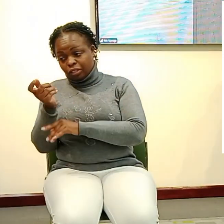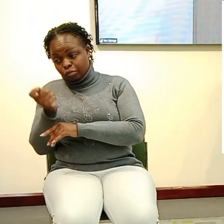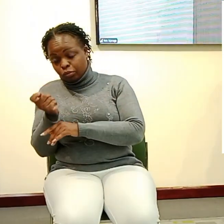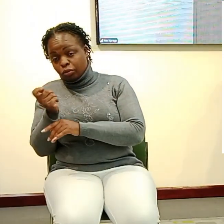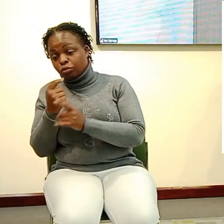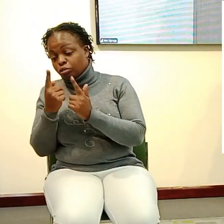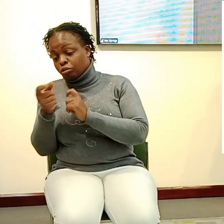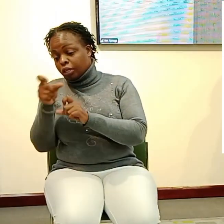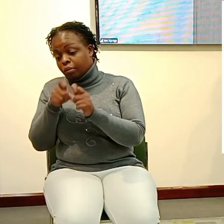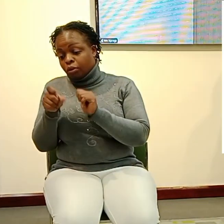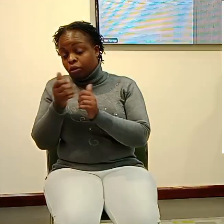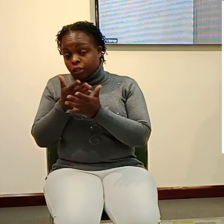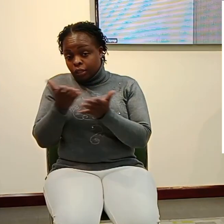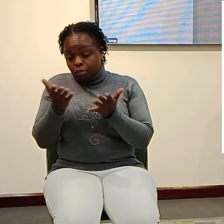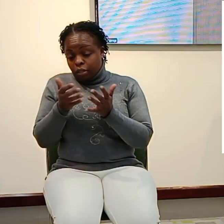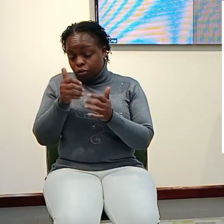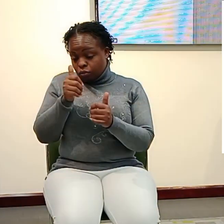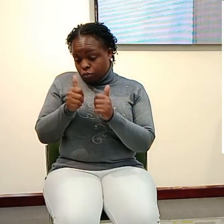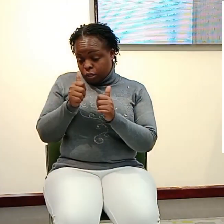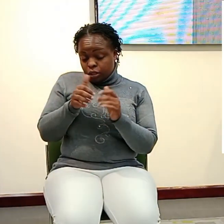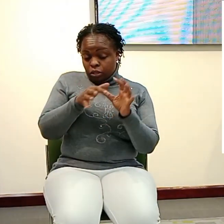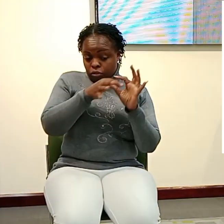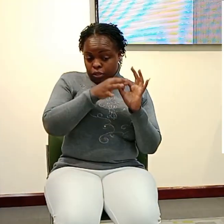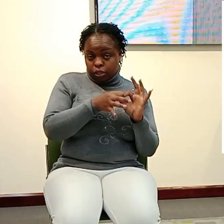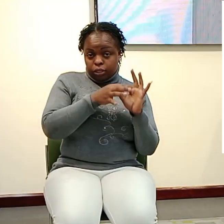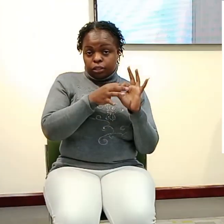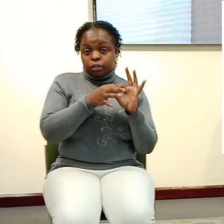about something that's perhaps connected.